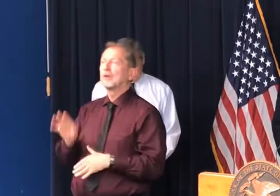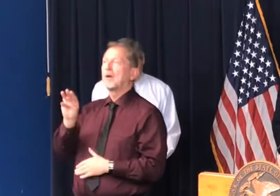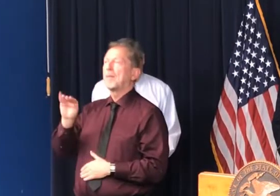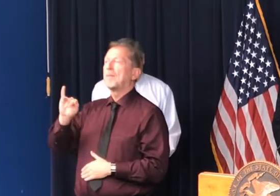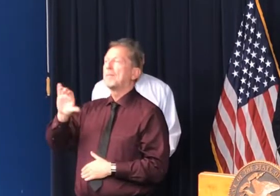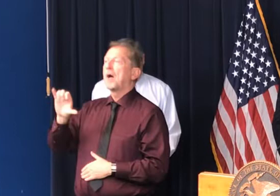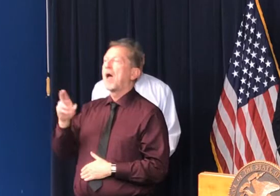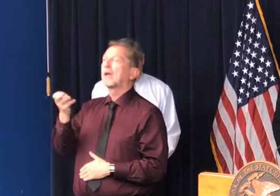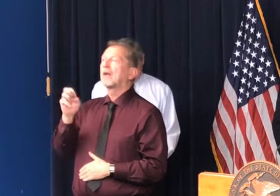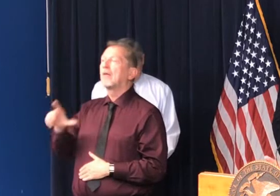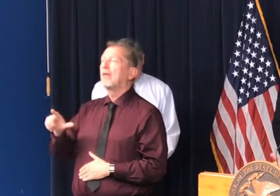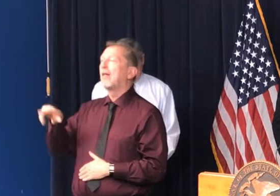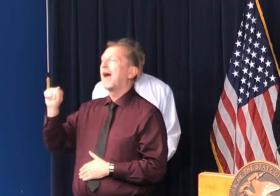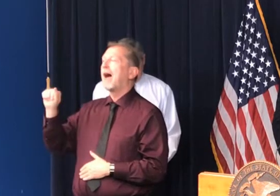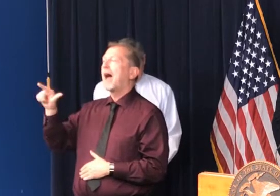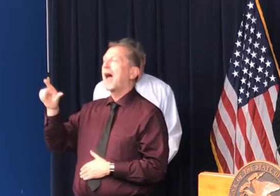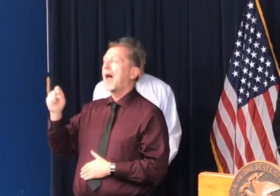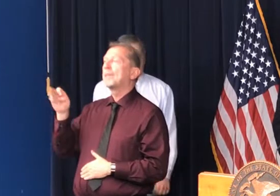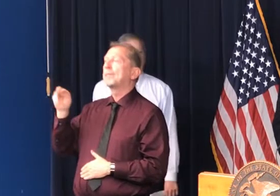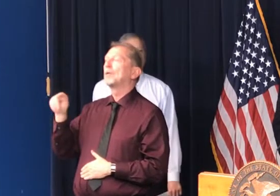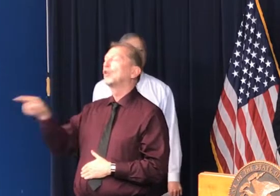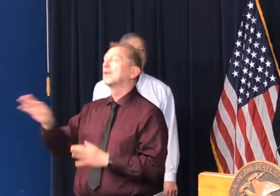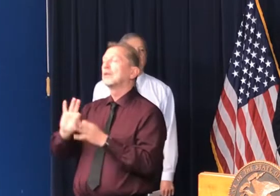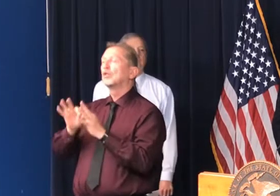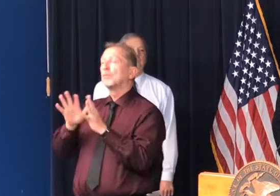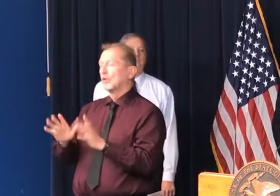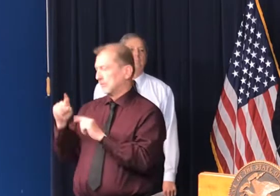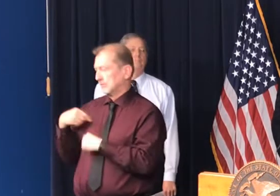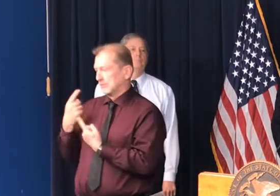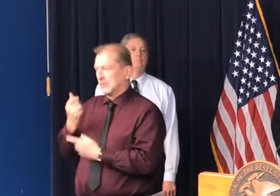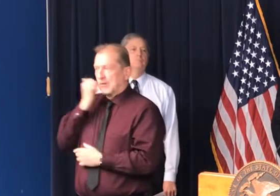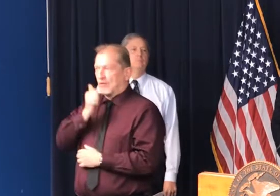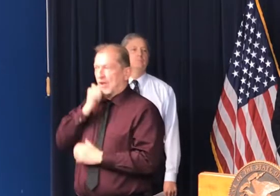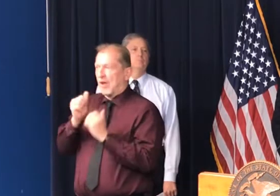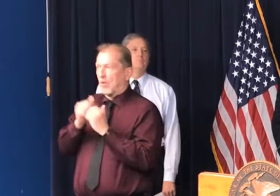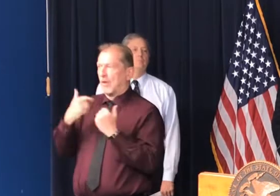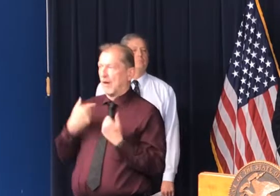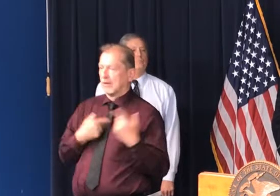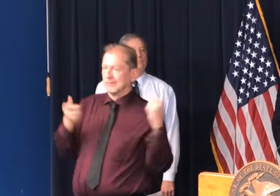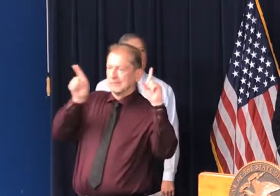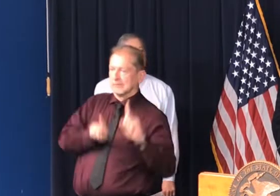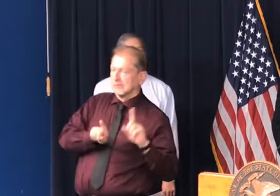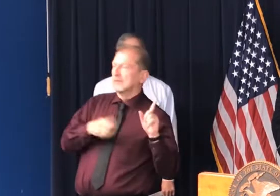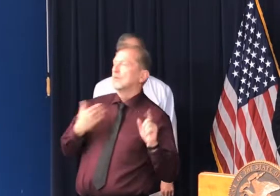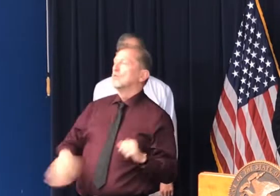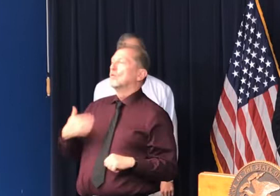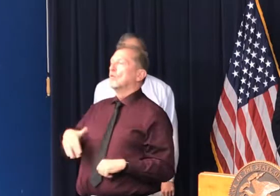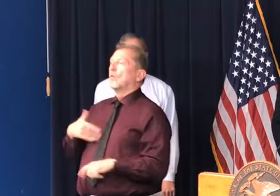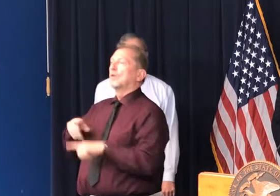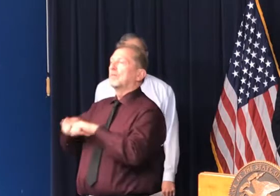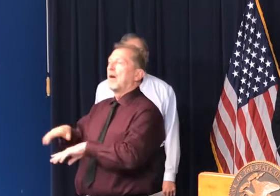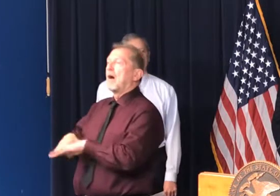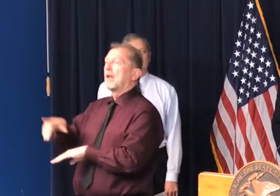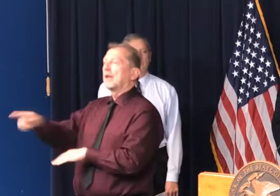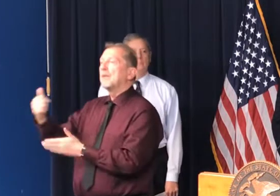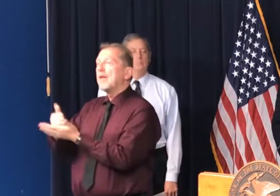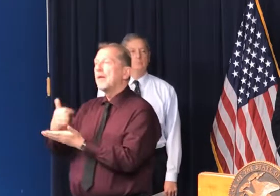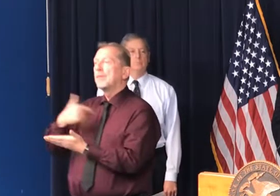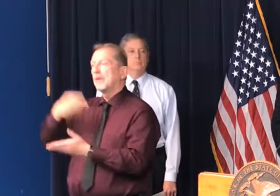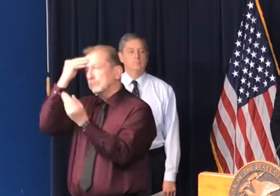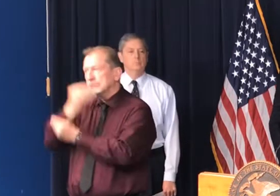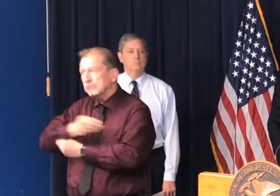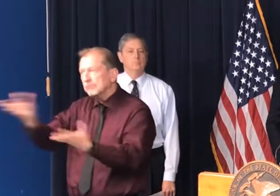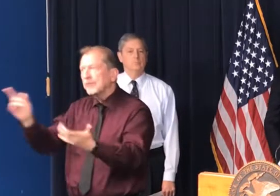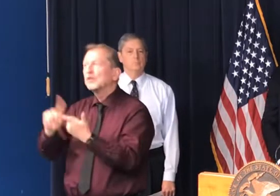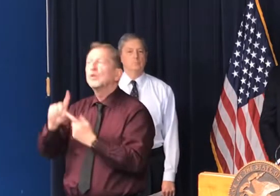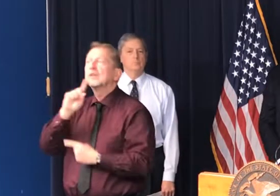has been providing a sign language interpretation for us, is somebody that we've relied upon to help us get